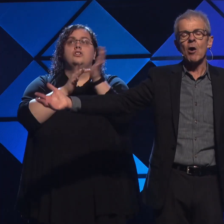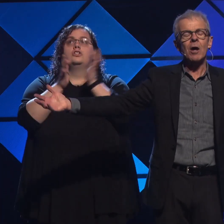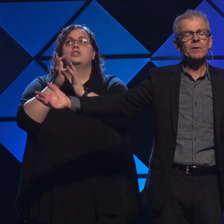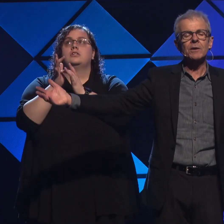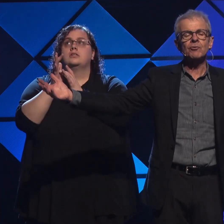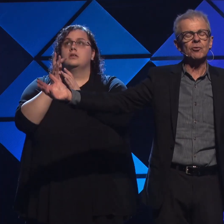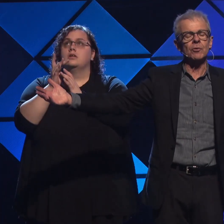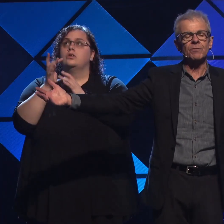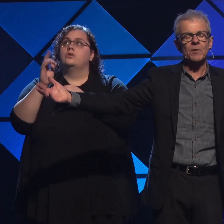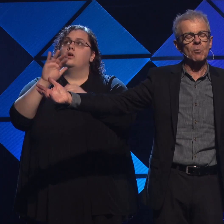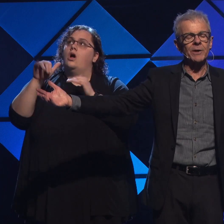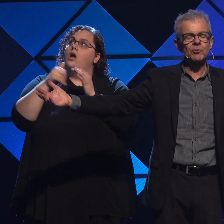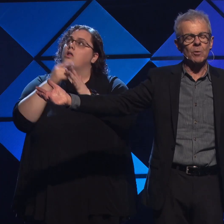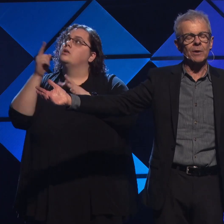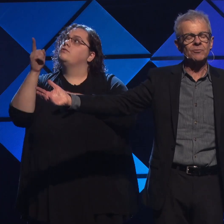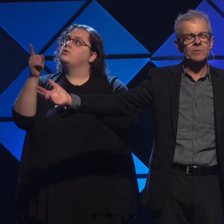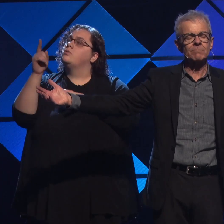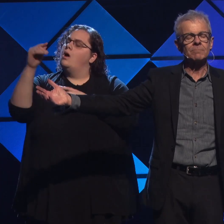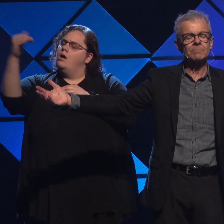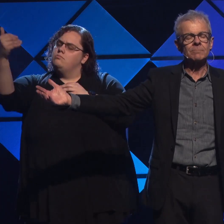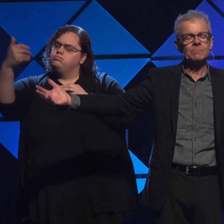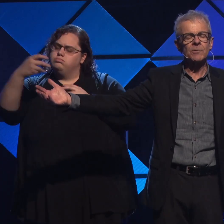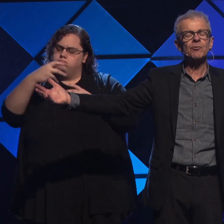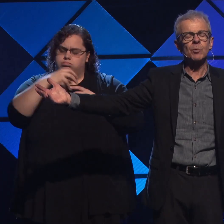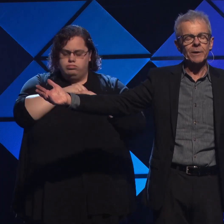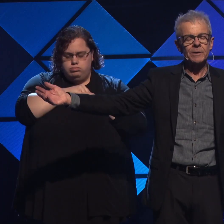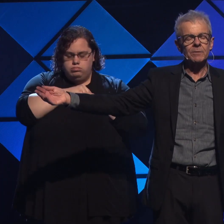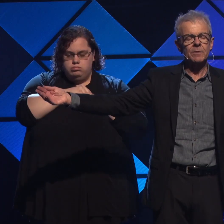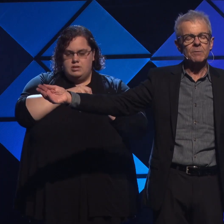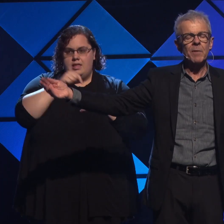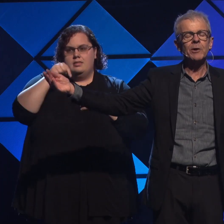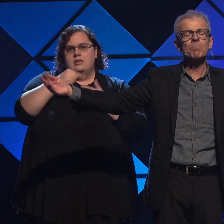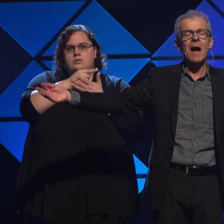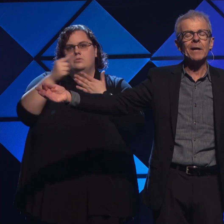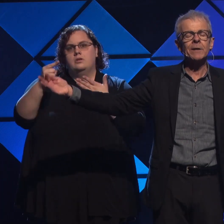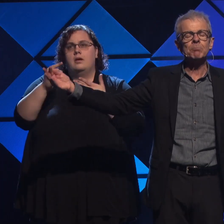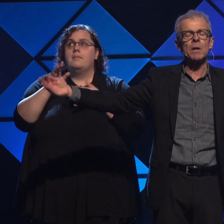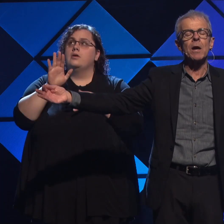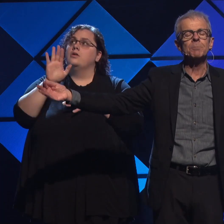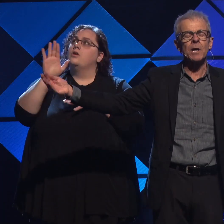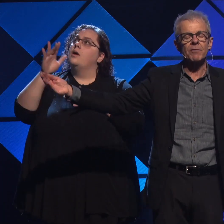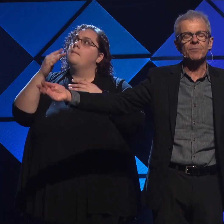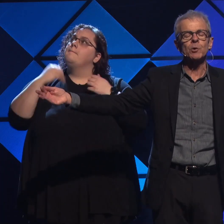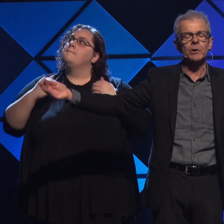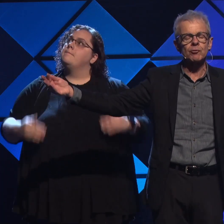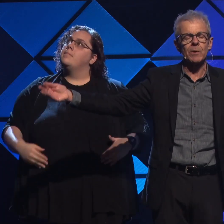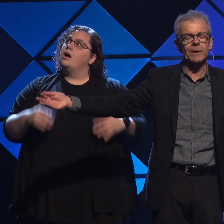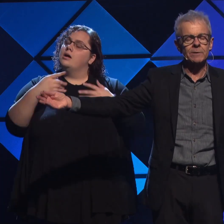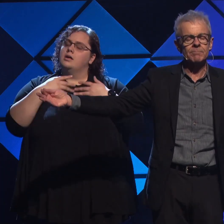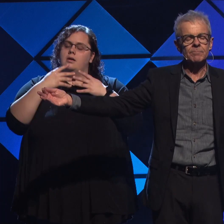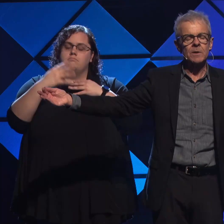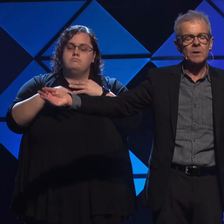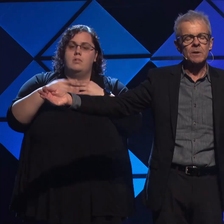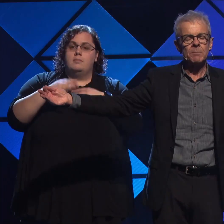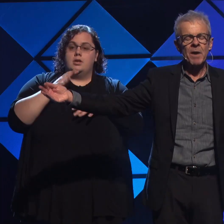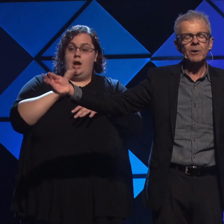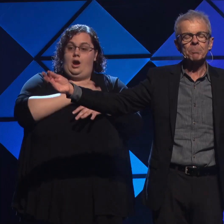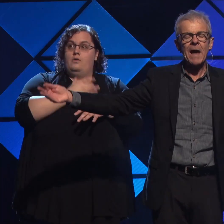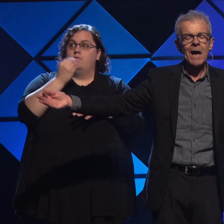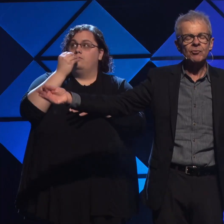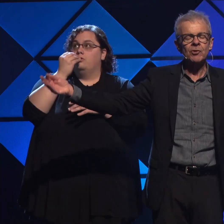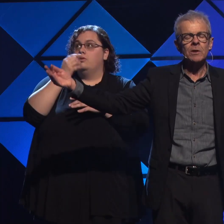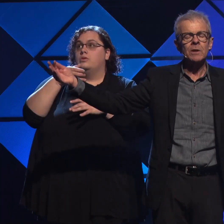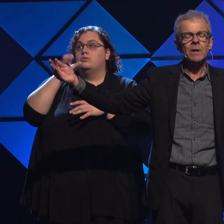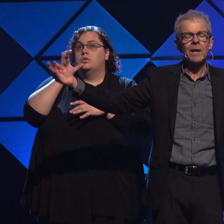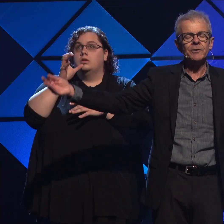Jesus, may all that is you flow into us this week. May your body and blood be our food and drink. May